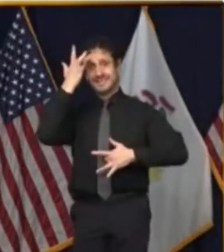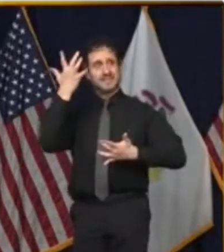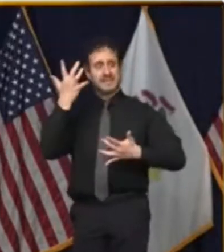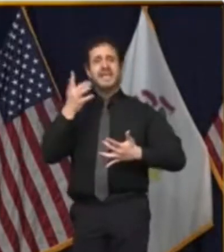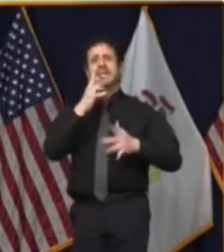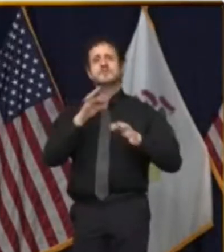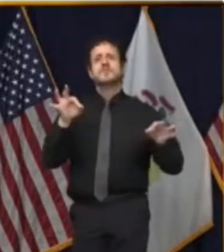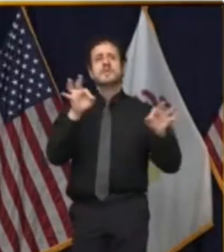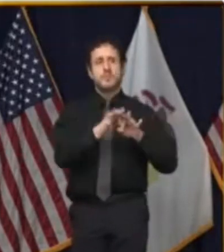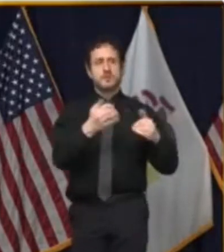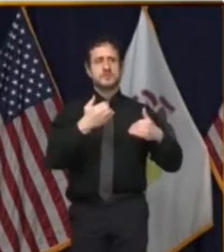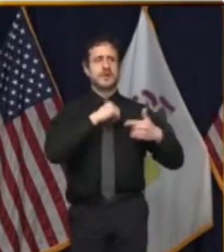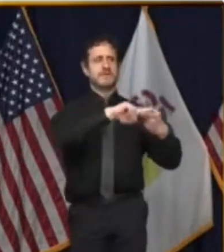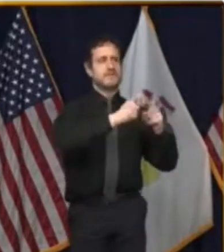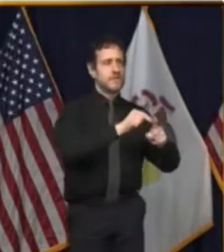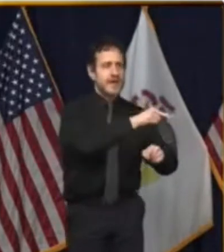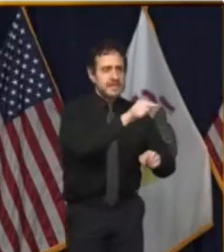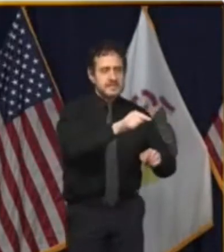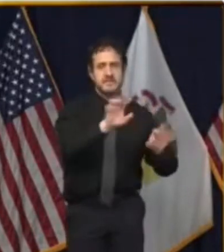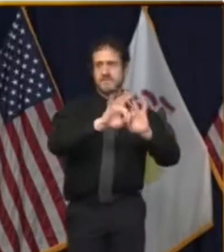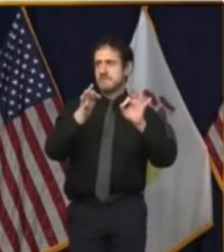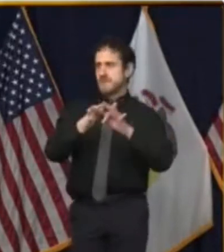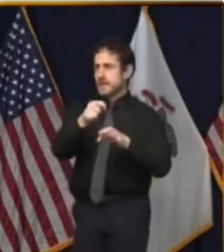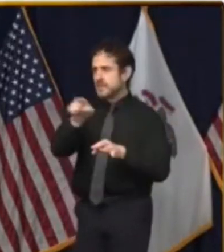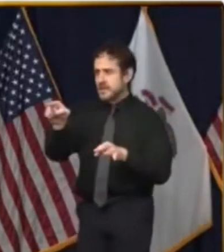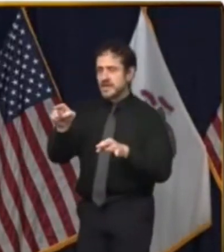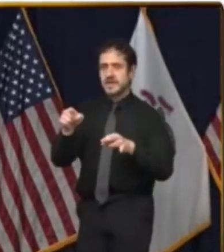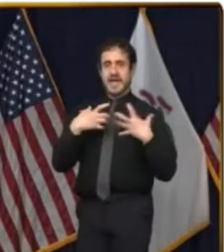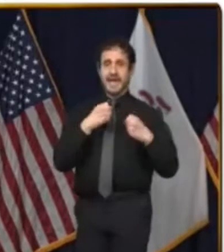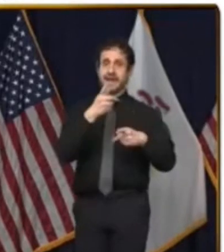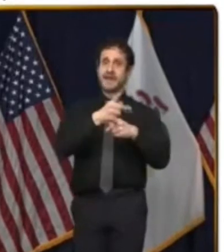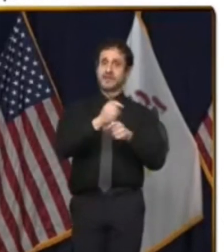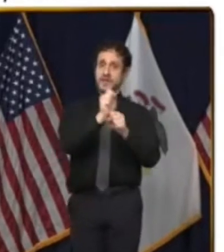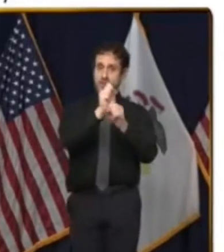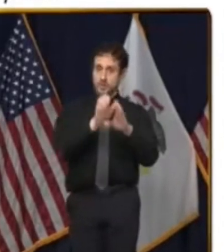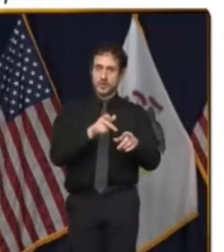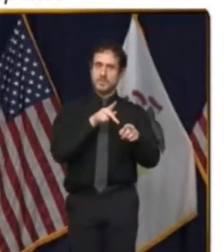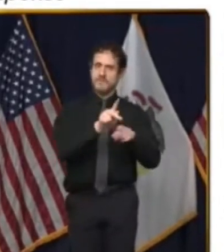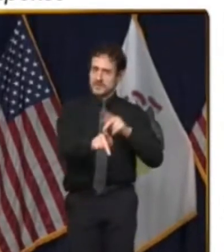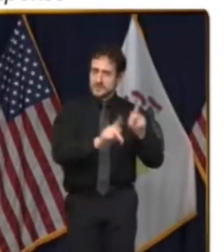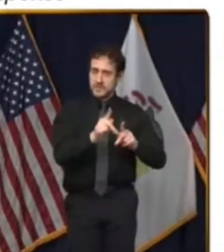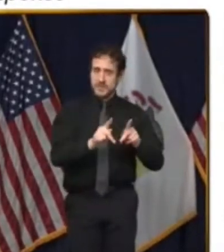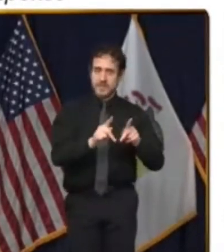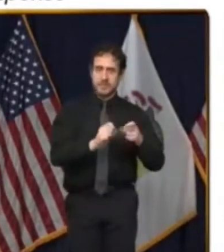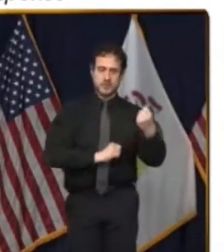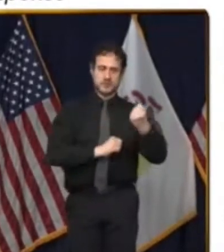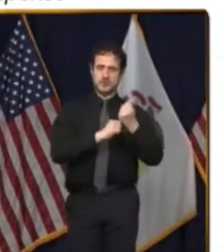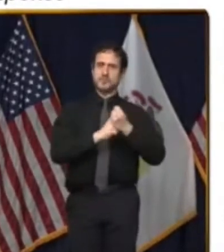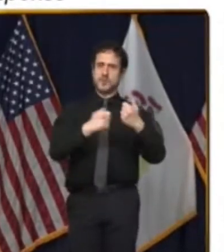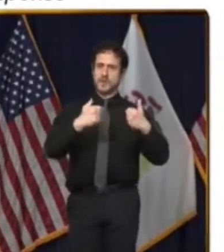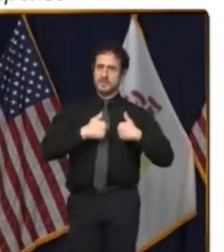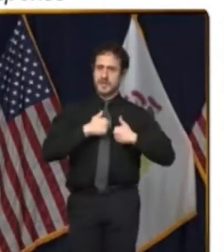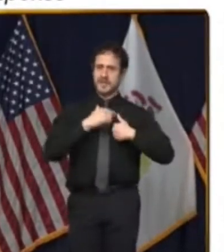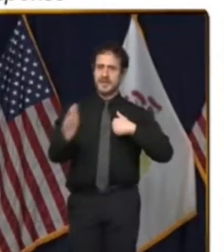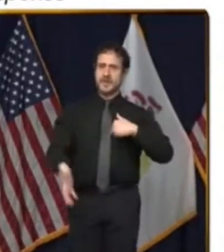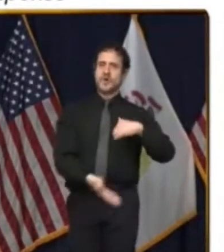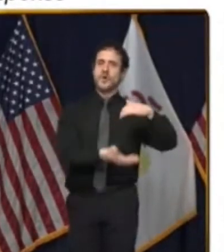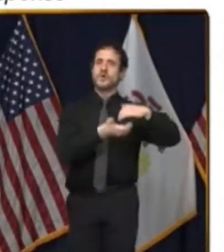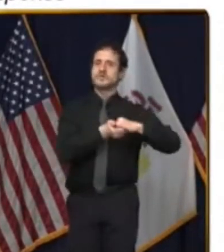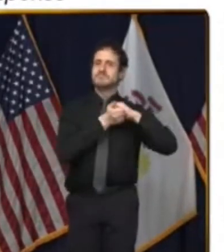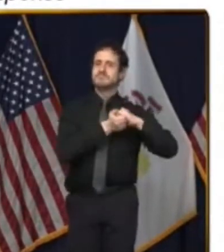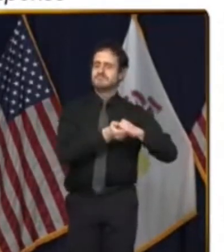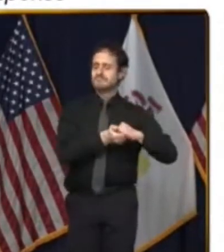have friends and family and even healthcare professionals that are there to hold your hand, to